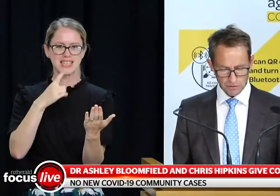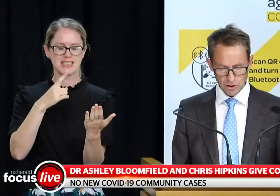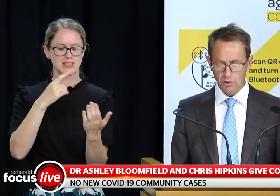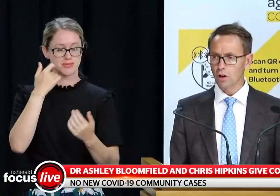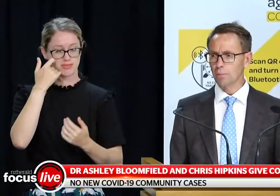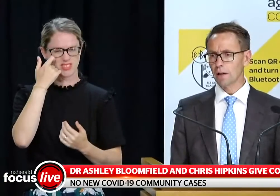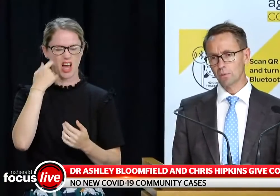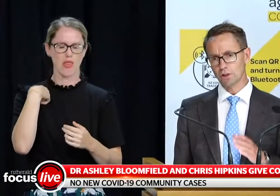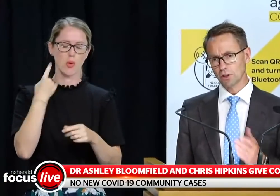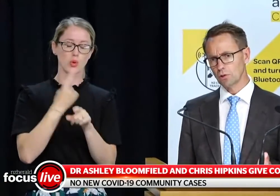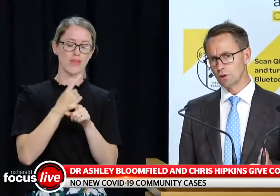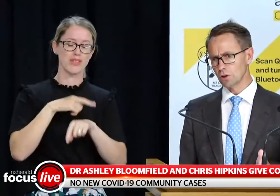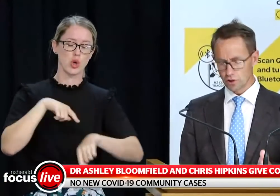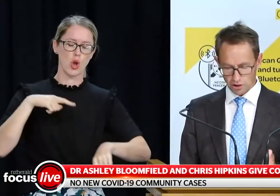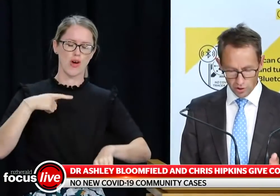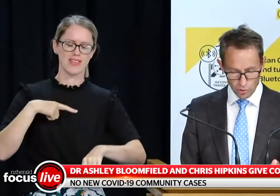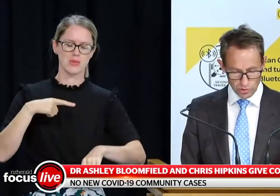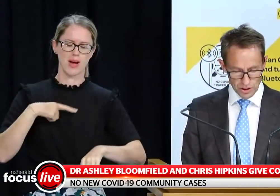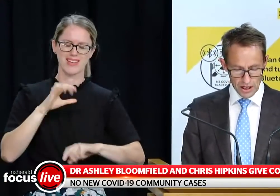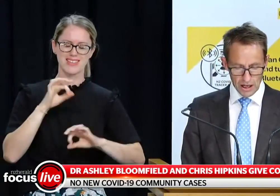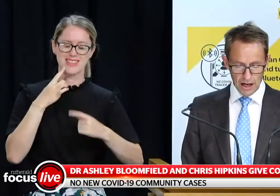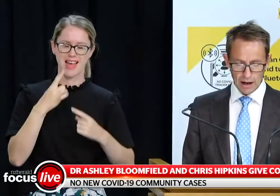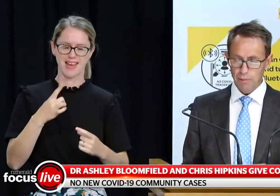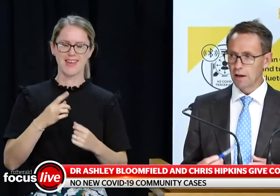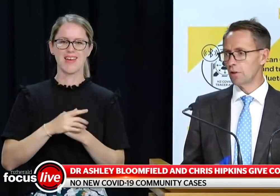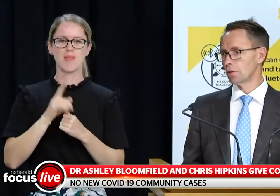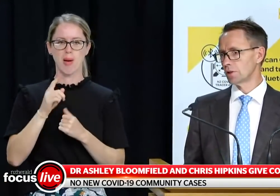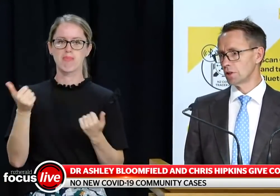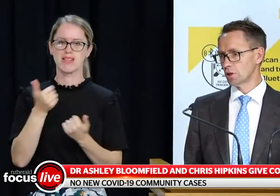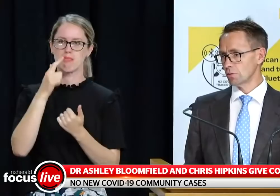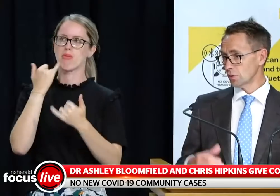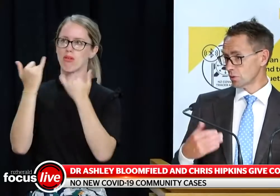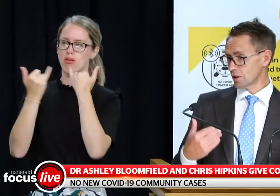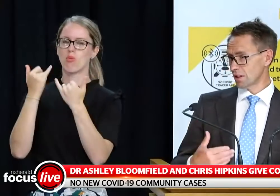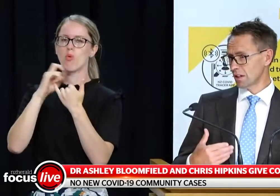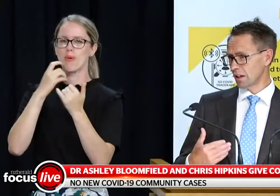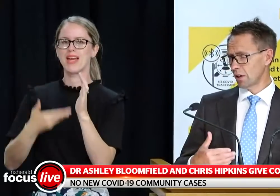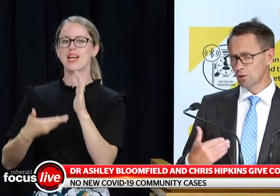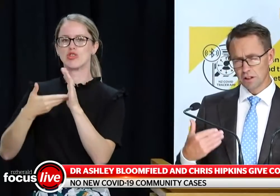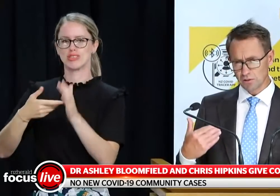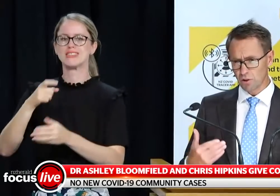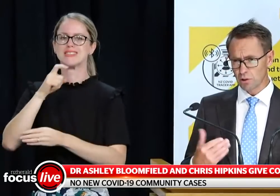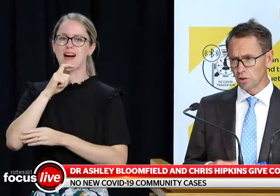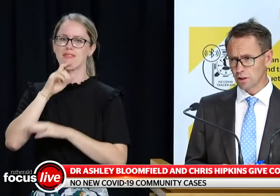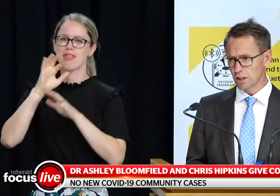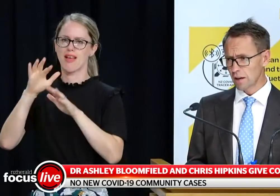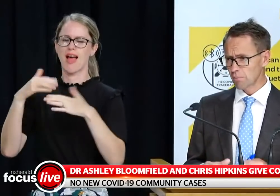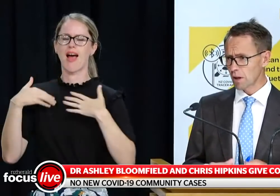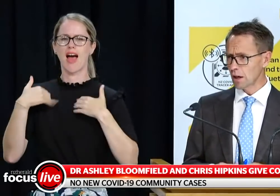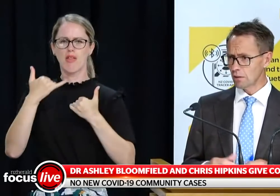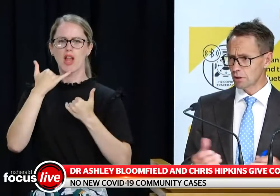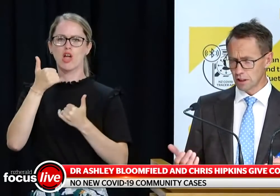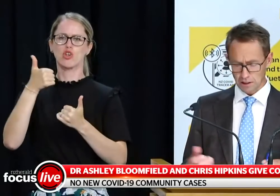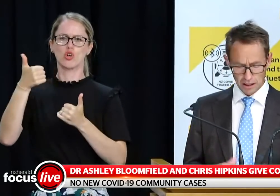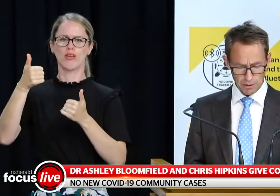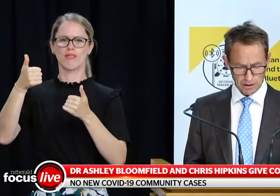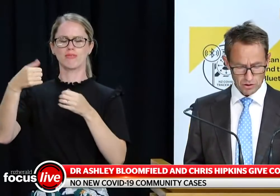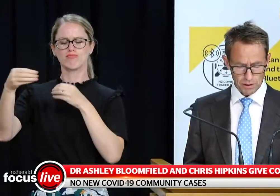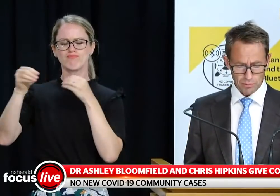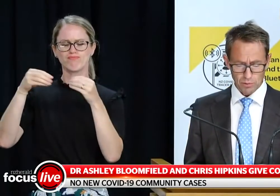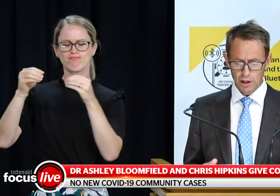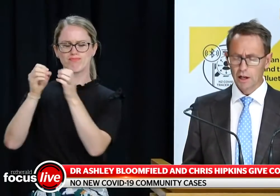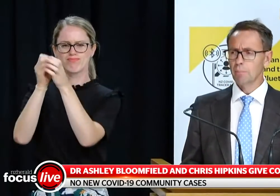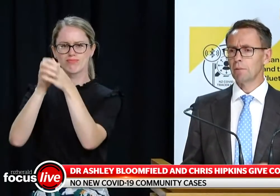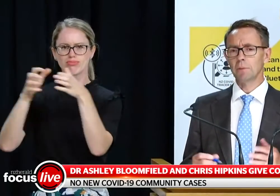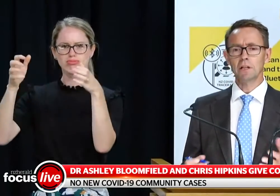been speaking for too long, but there was a huge surge in calls. And there is additional resources. Healthline is very good at connecting up